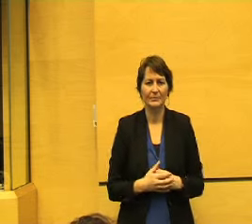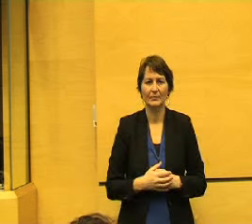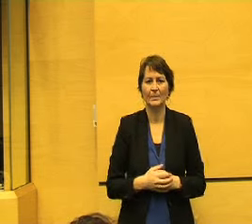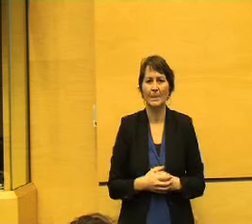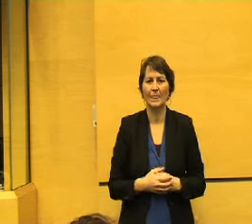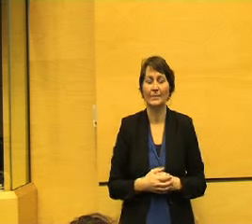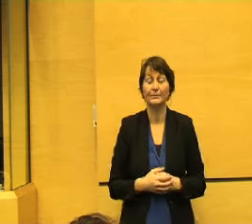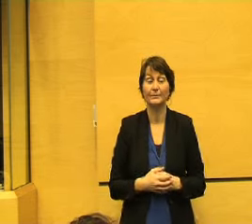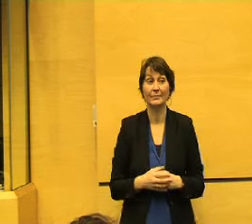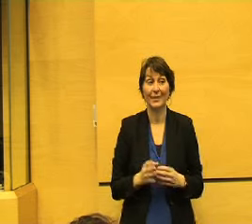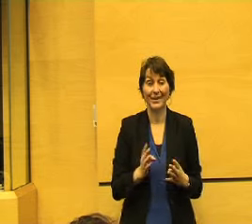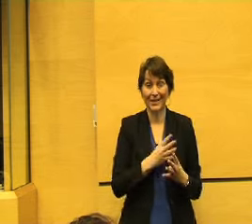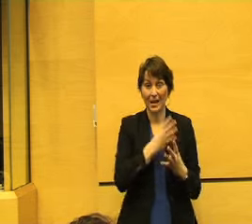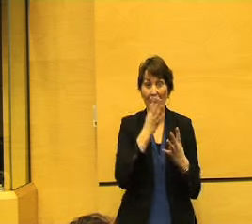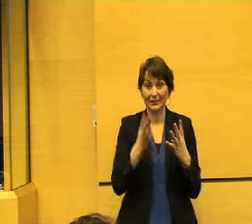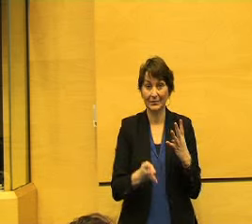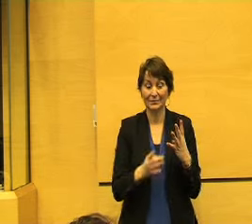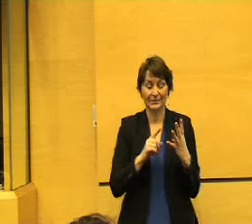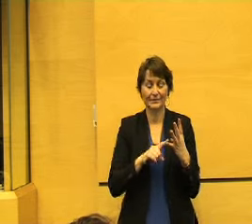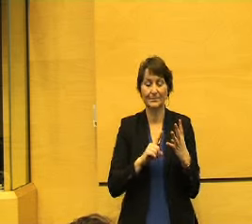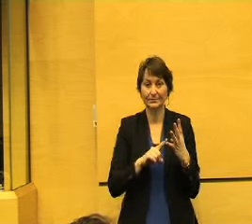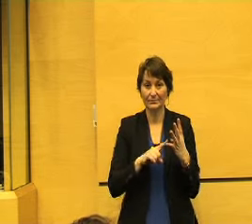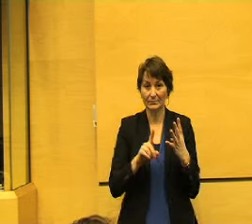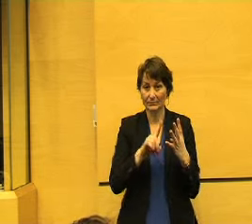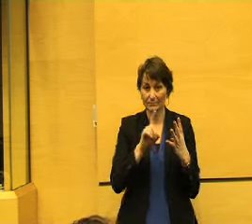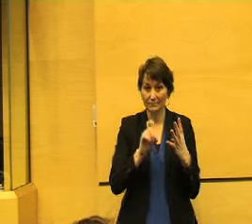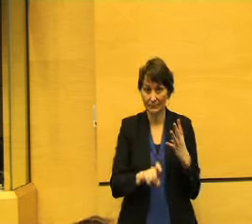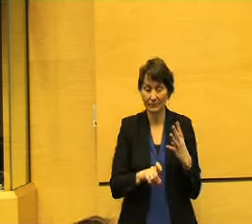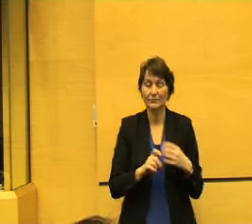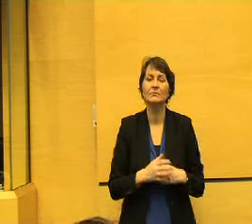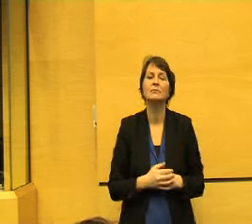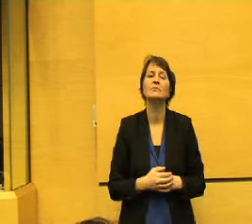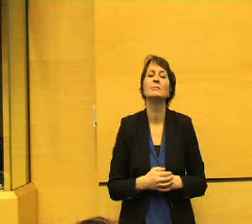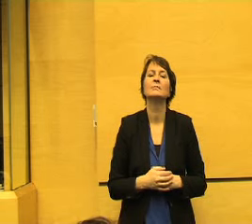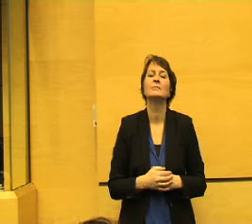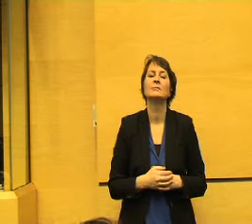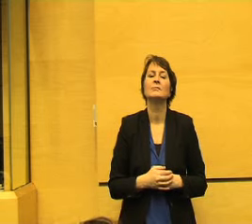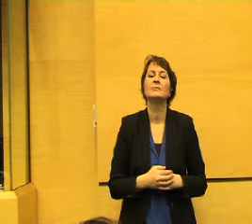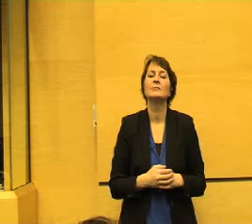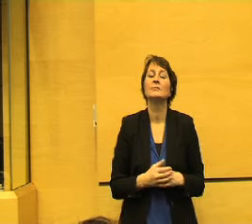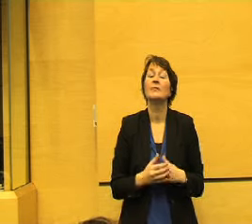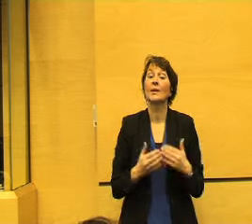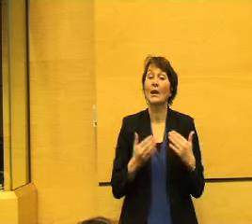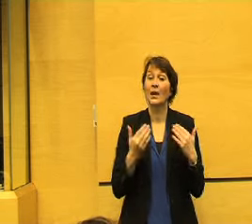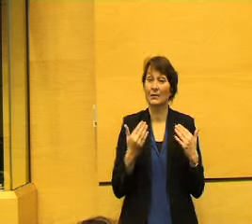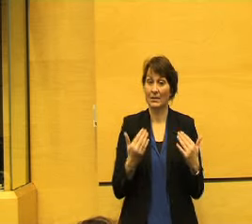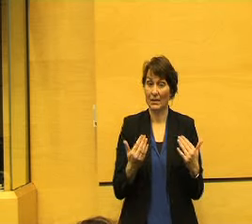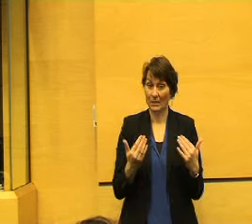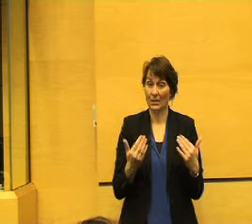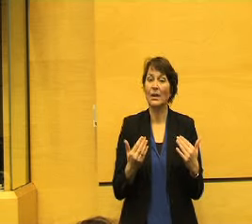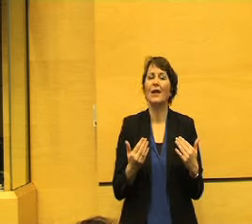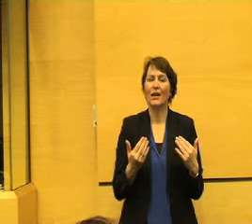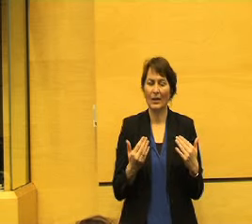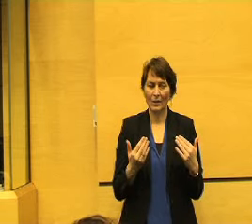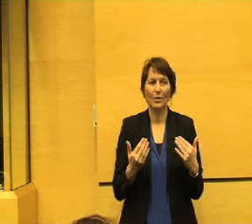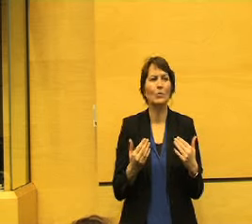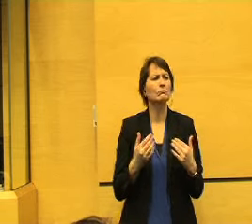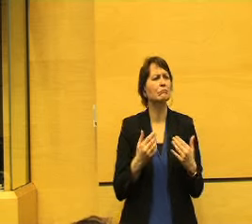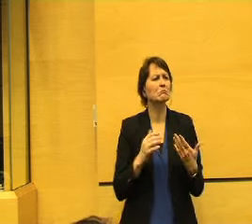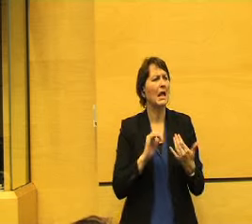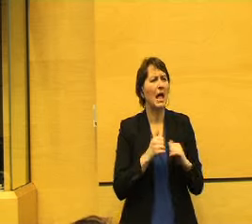And my final question is, what steps are being taken to ensure data